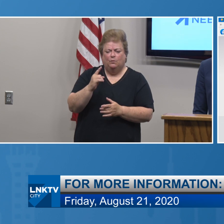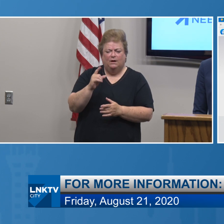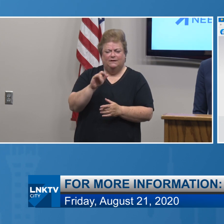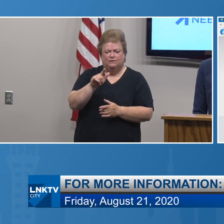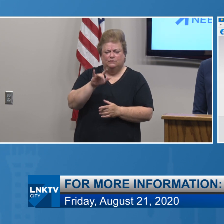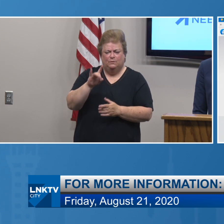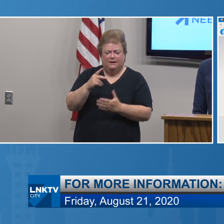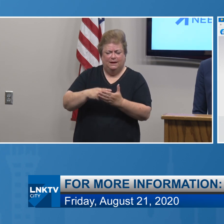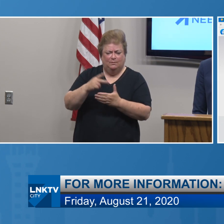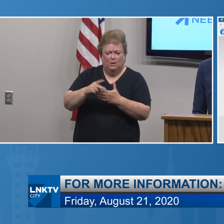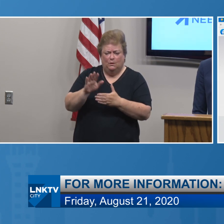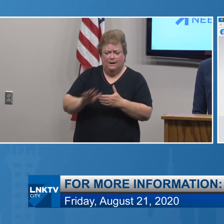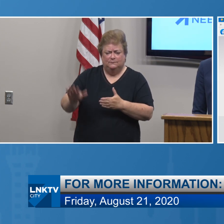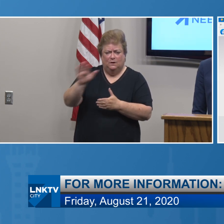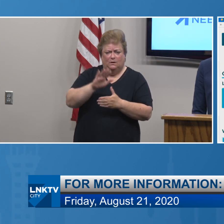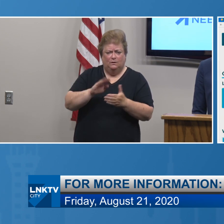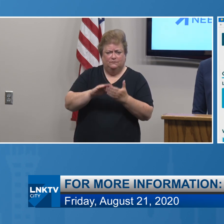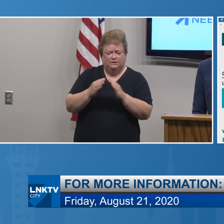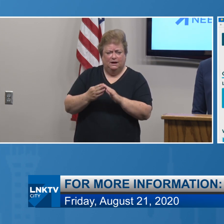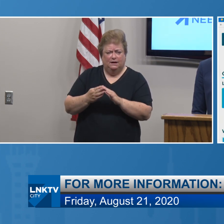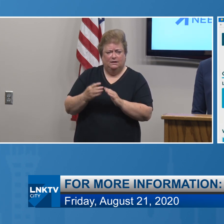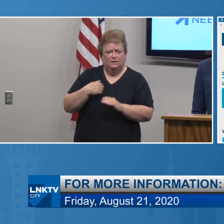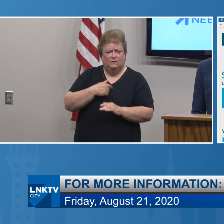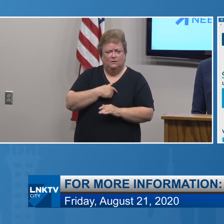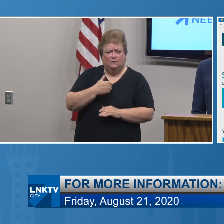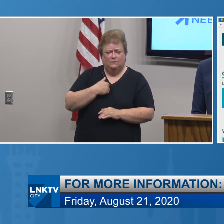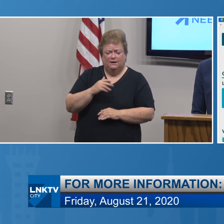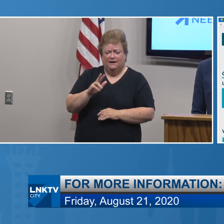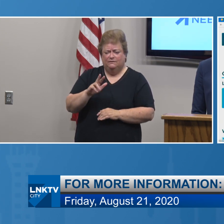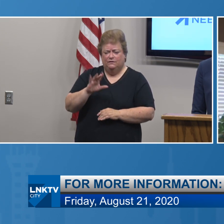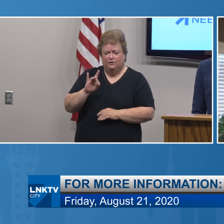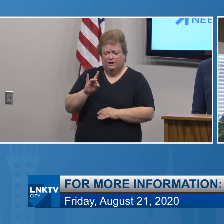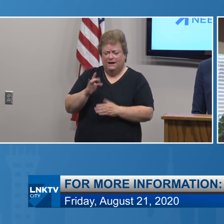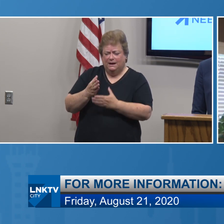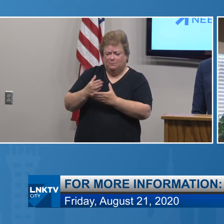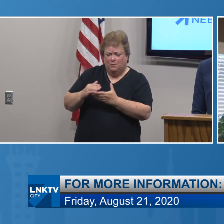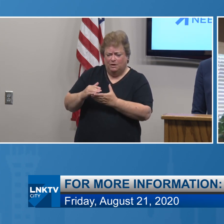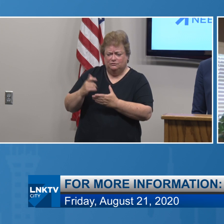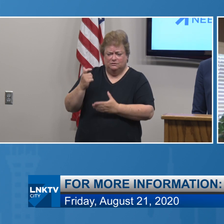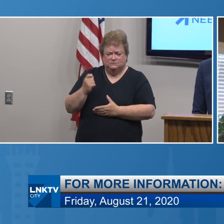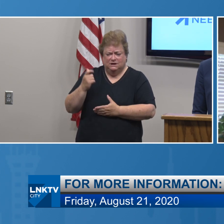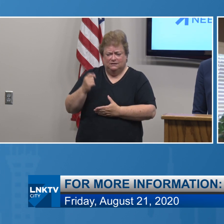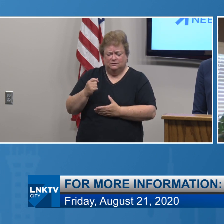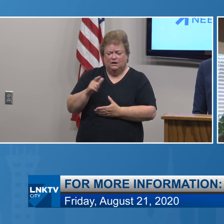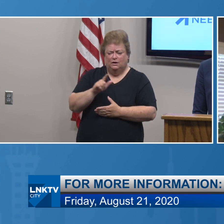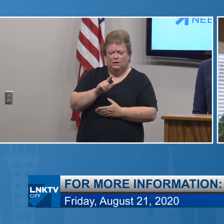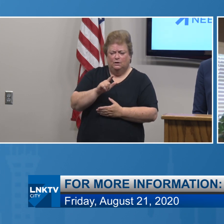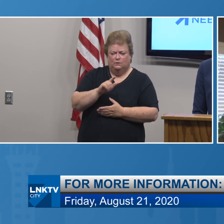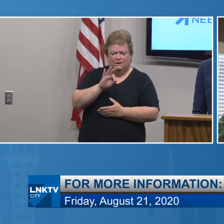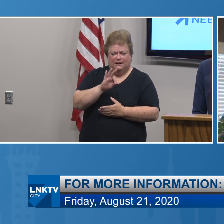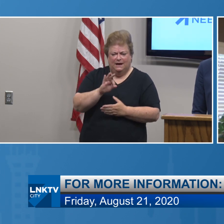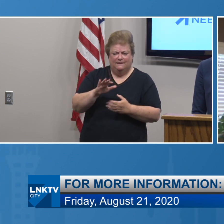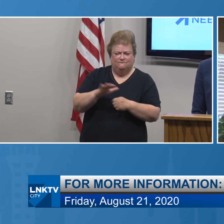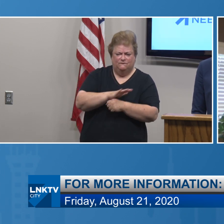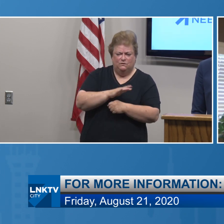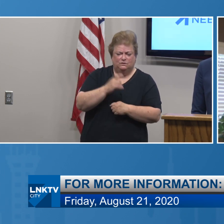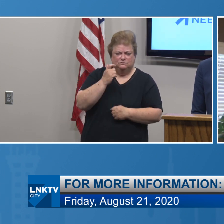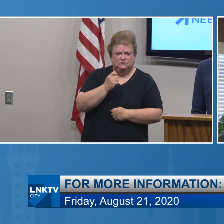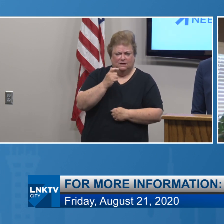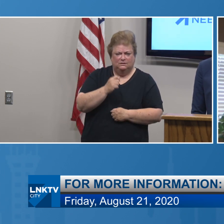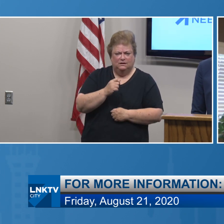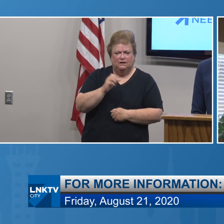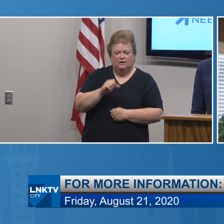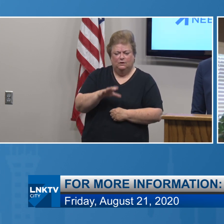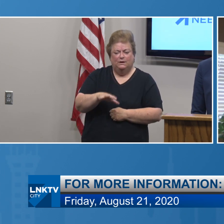programs around town. Currently, there are 38 partial scholarships and 29 full scholarships. Openings can be found